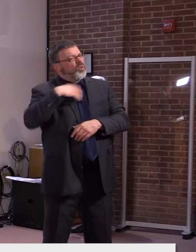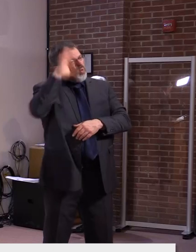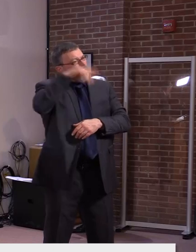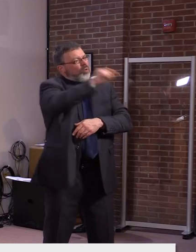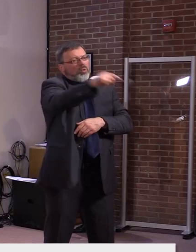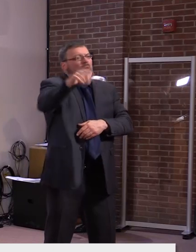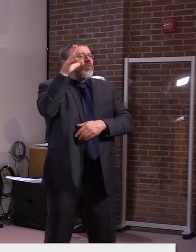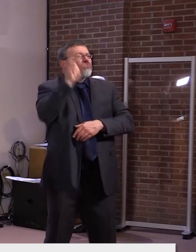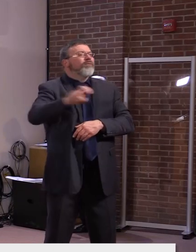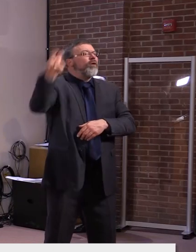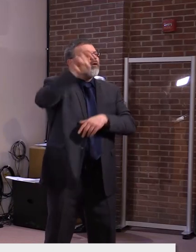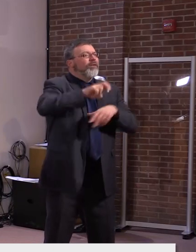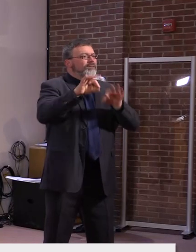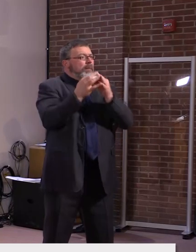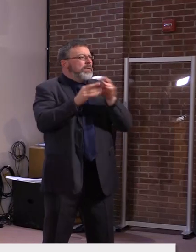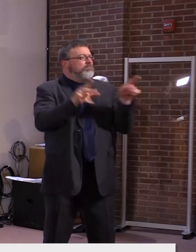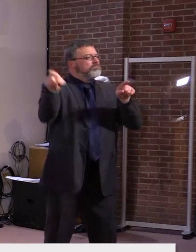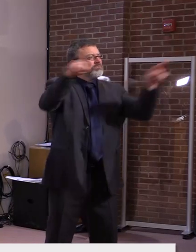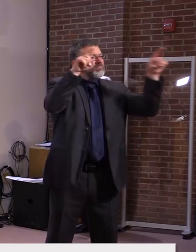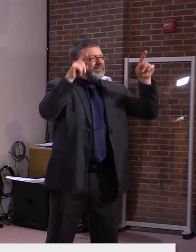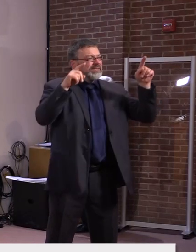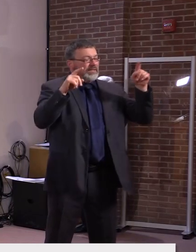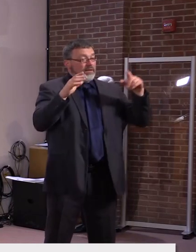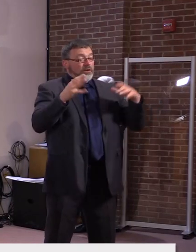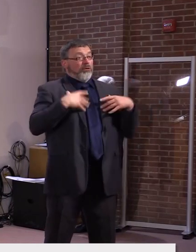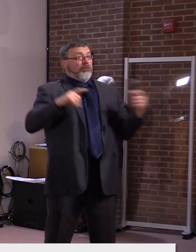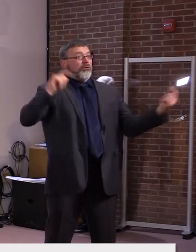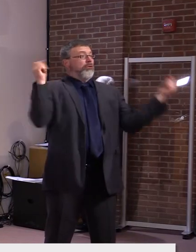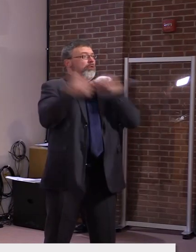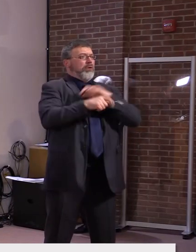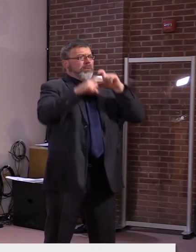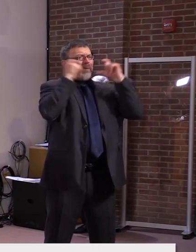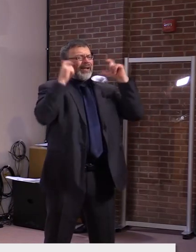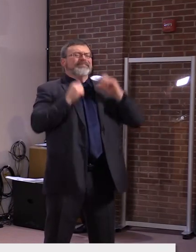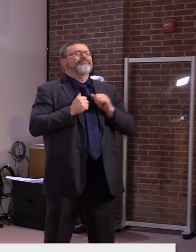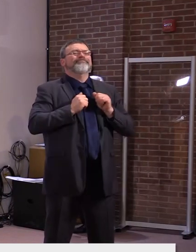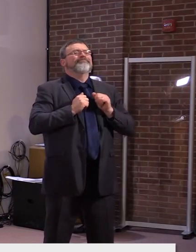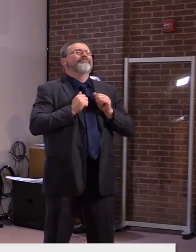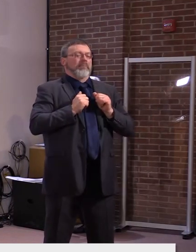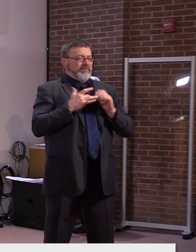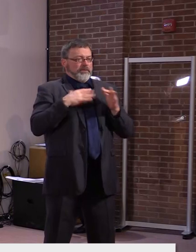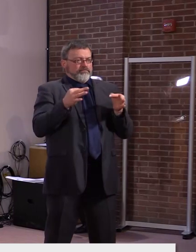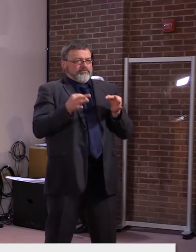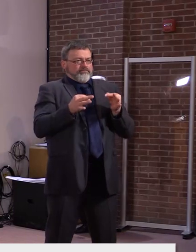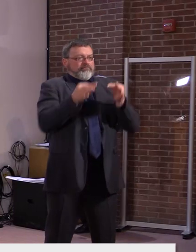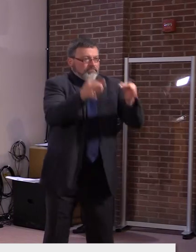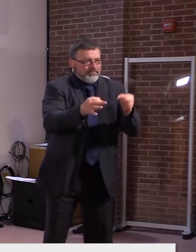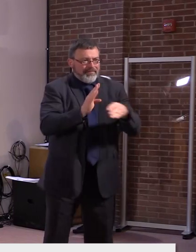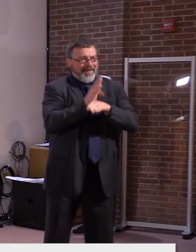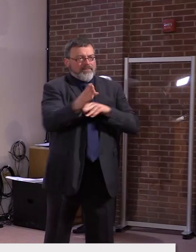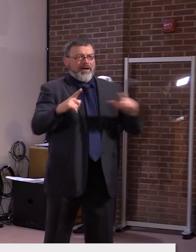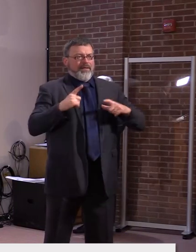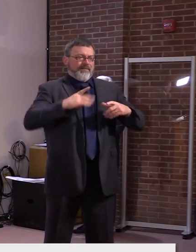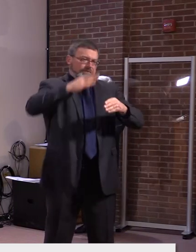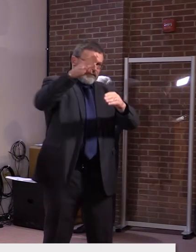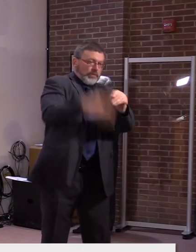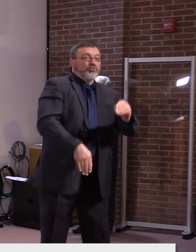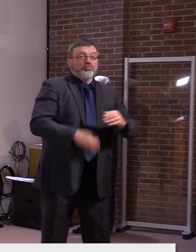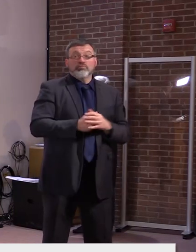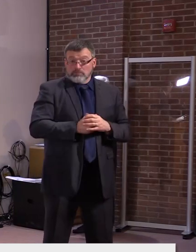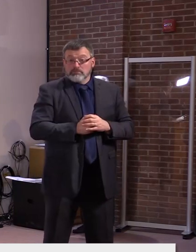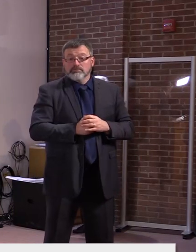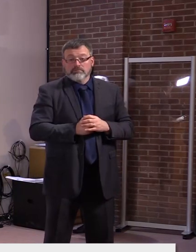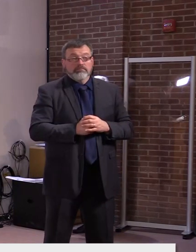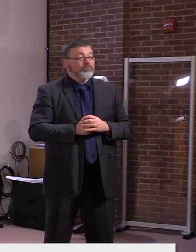change in our masking recommendation until after the holiday period. Our districts continue to make good progress with implementing Test to